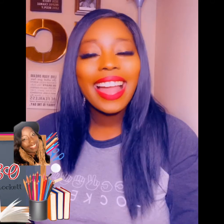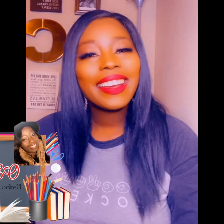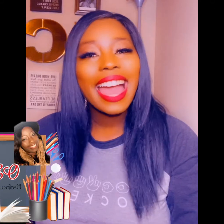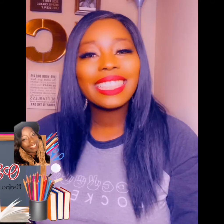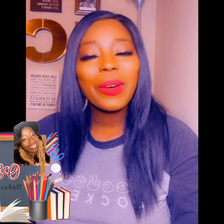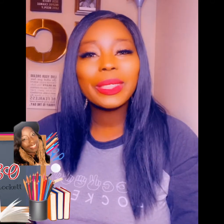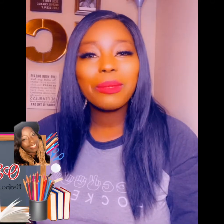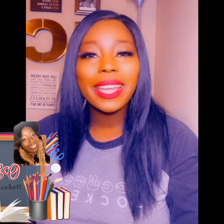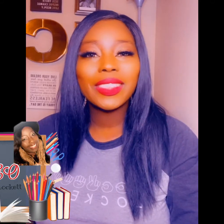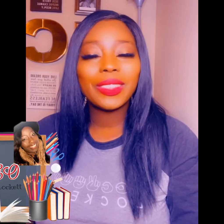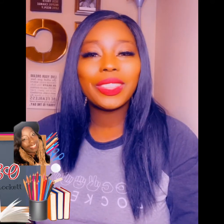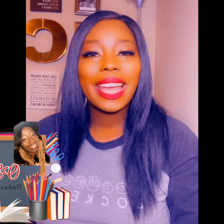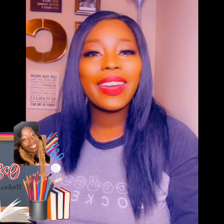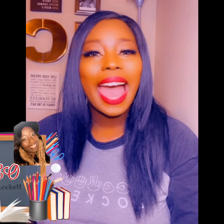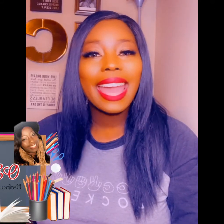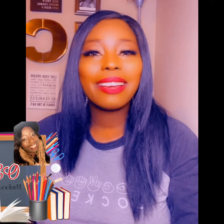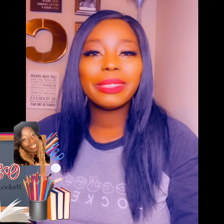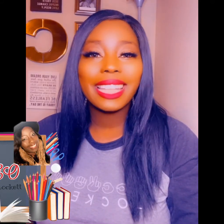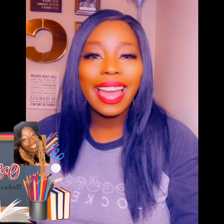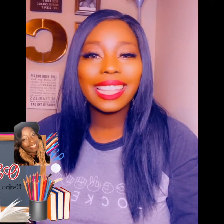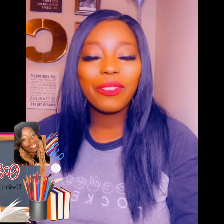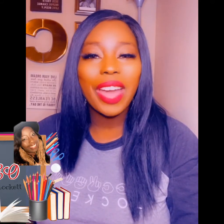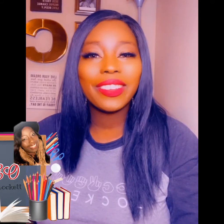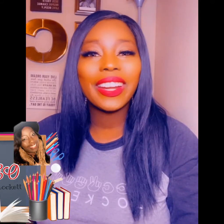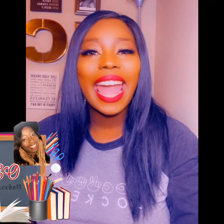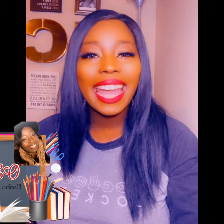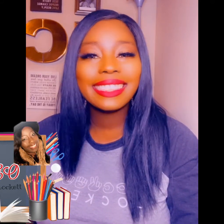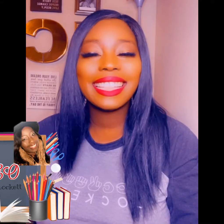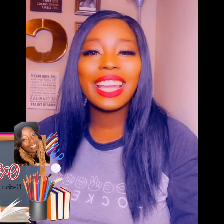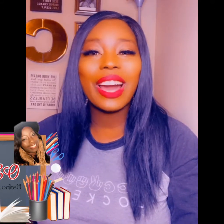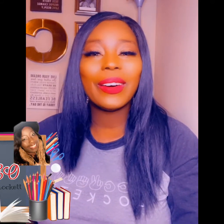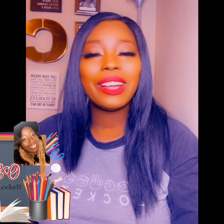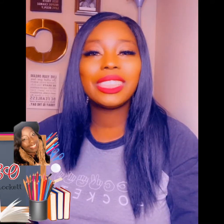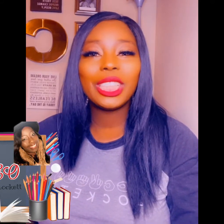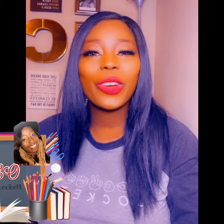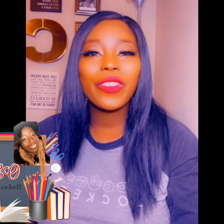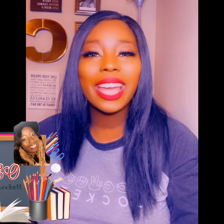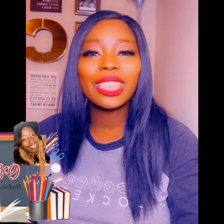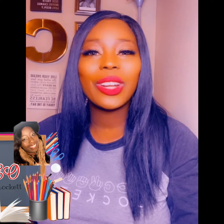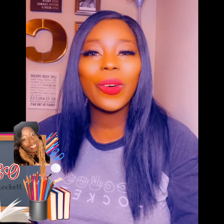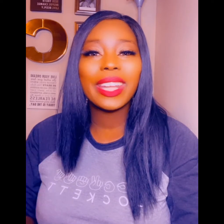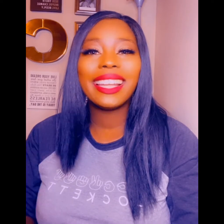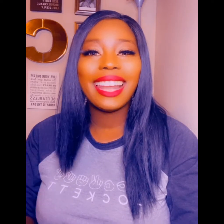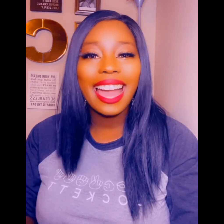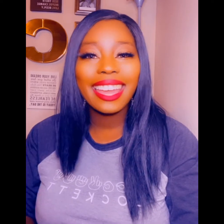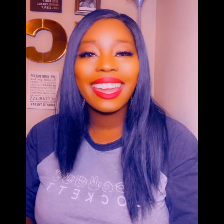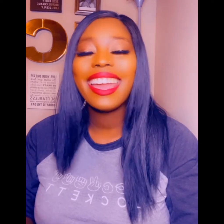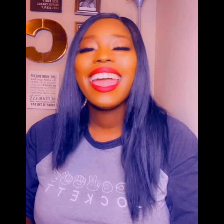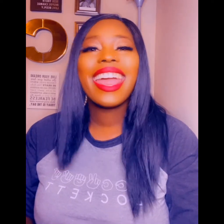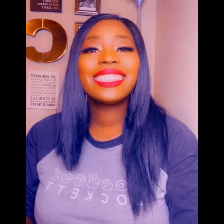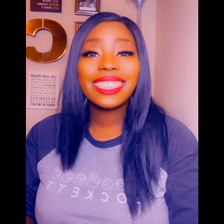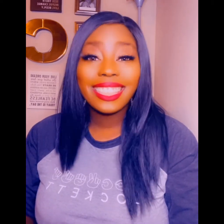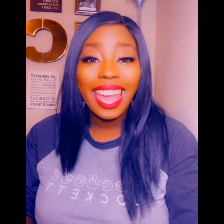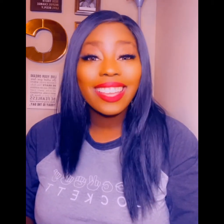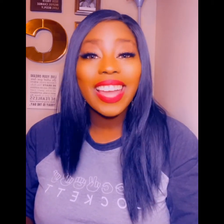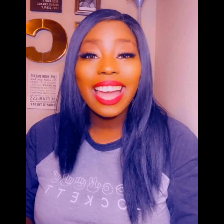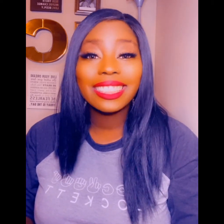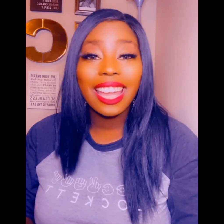Hello guys, welcome to my YouTube channel. I am Miss Lockett, the founder and CEO of Teacher Fashion on Lockett, and today you guys are in